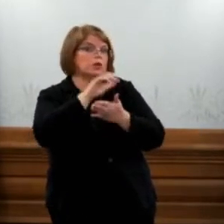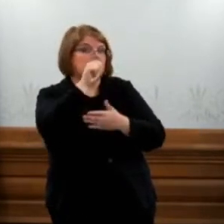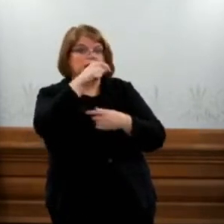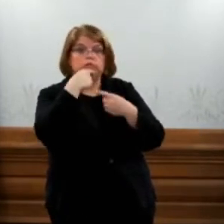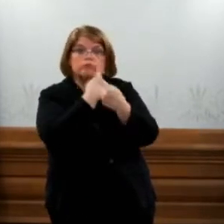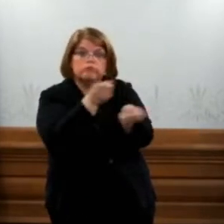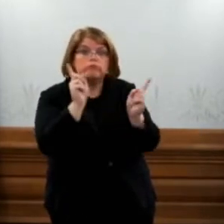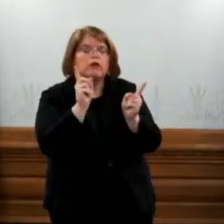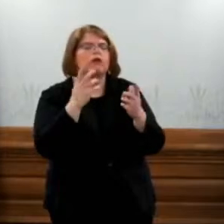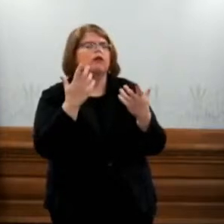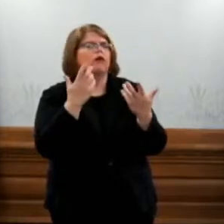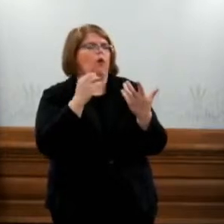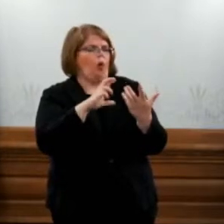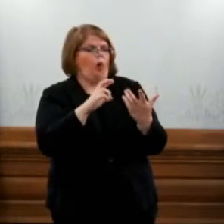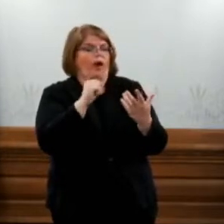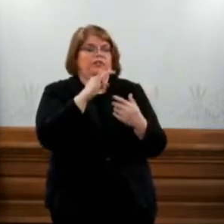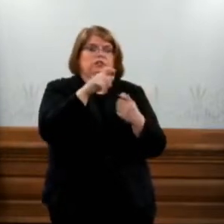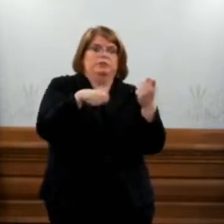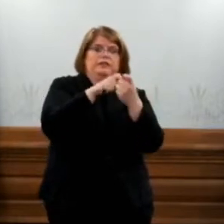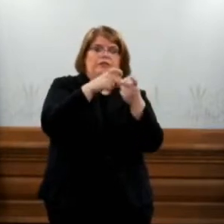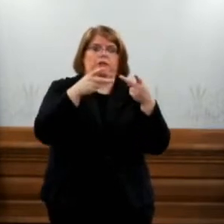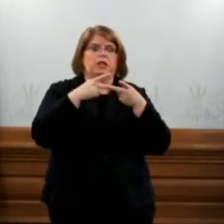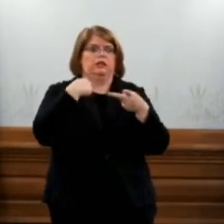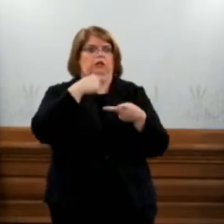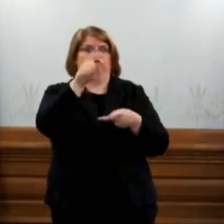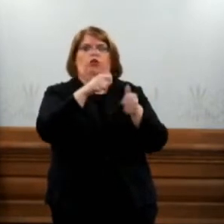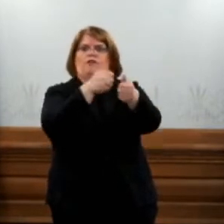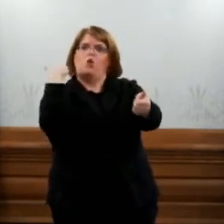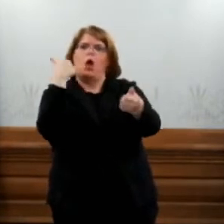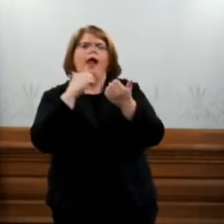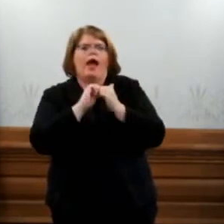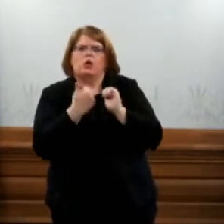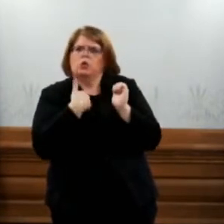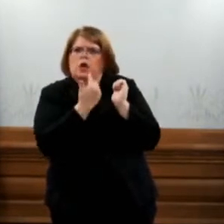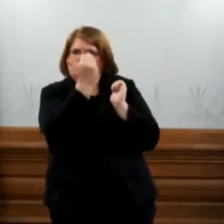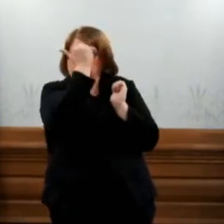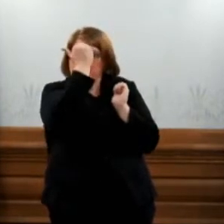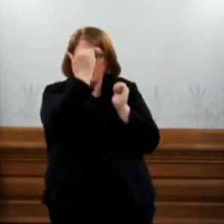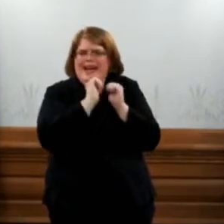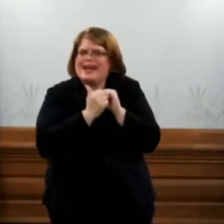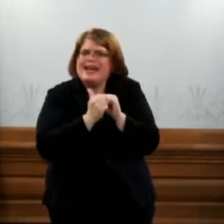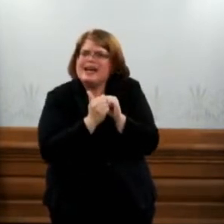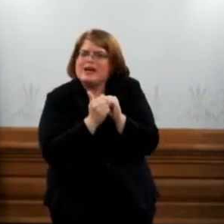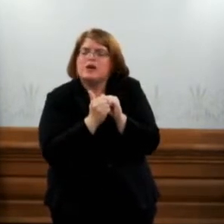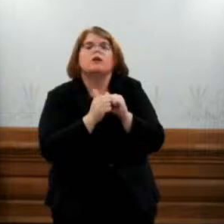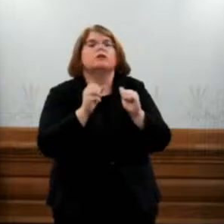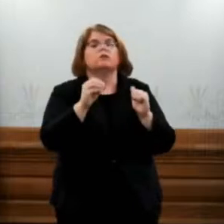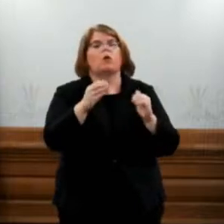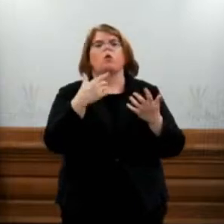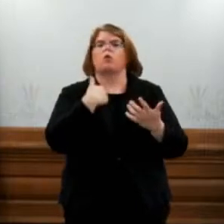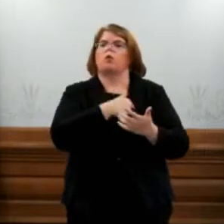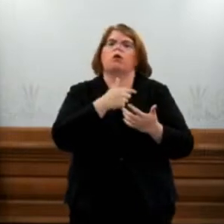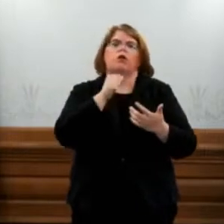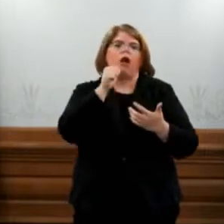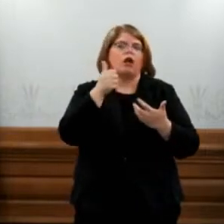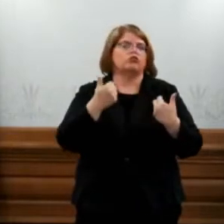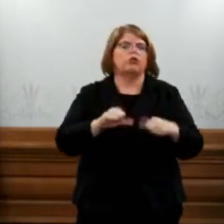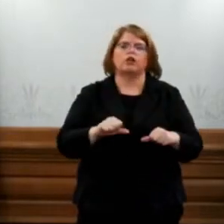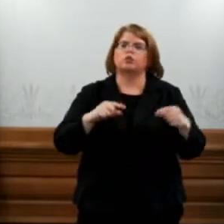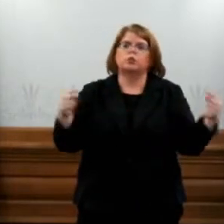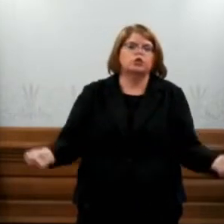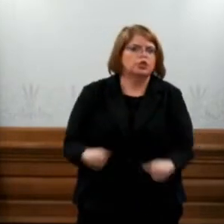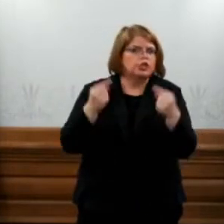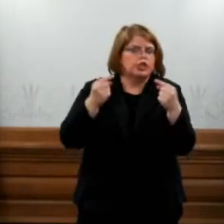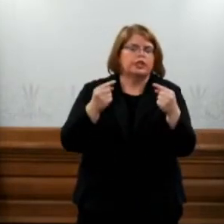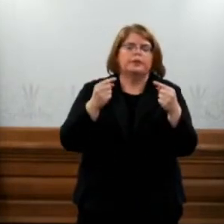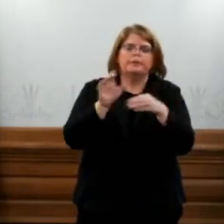avoiding? How can I know that? And it's not meant to cause a great deal of heartache in businesses, schools,